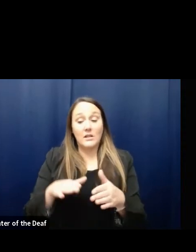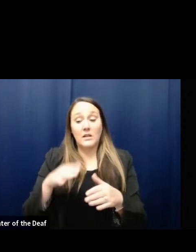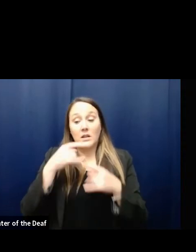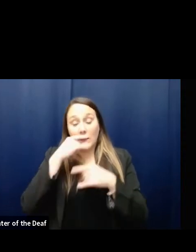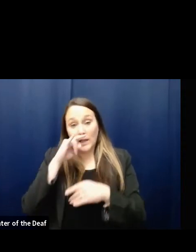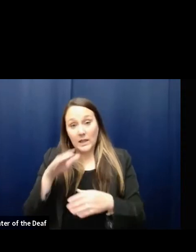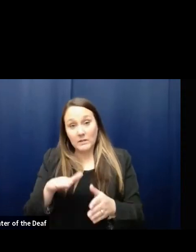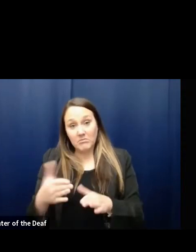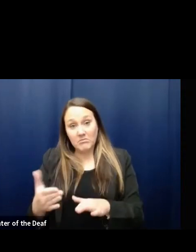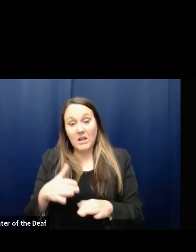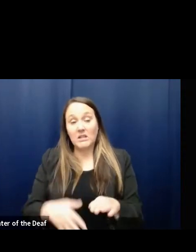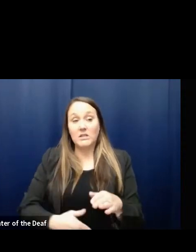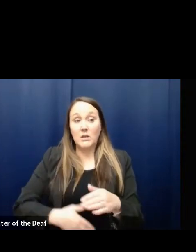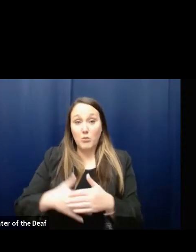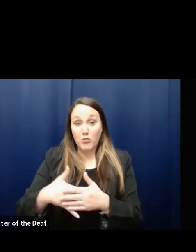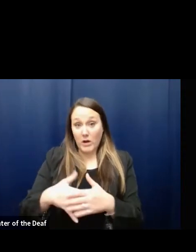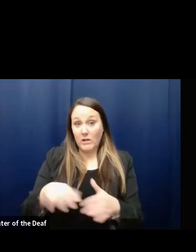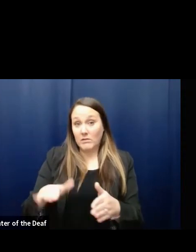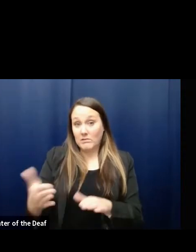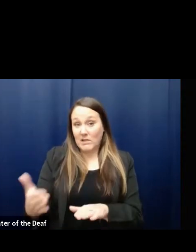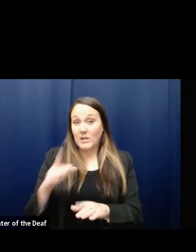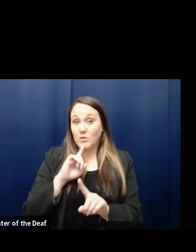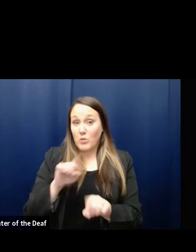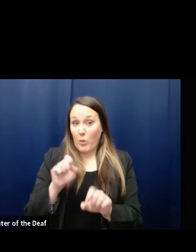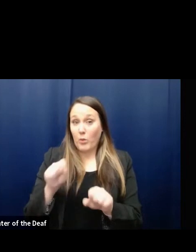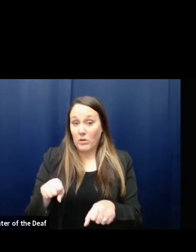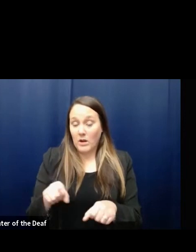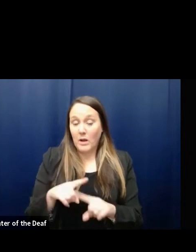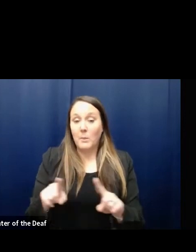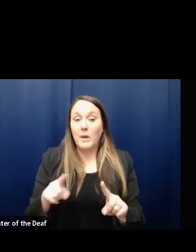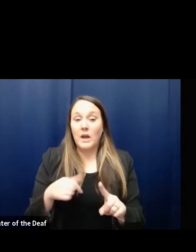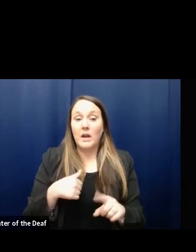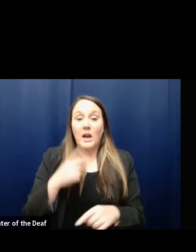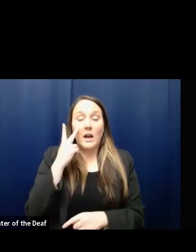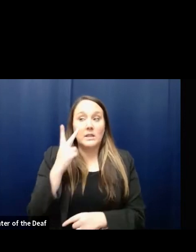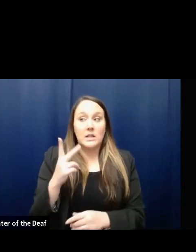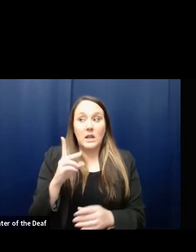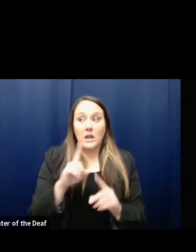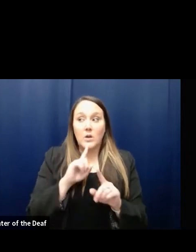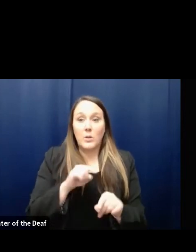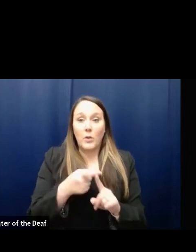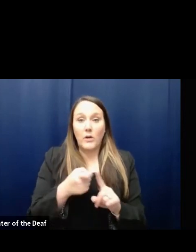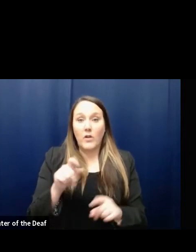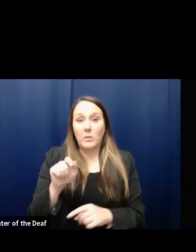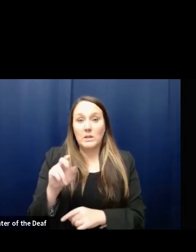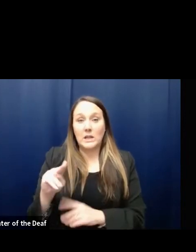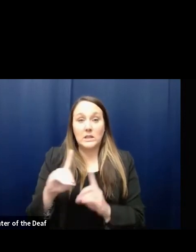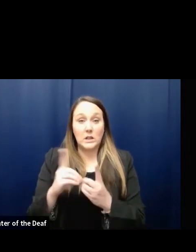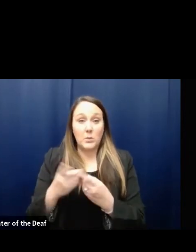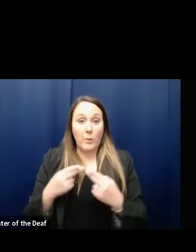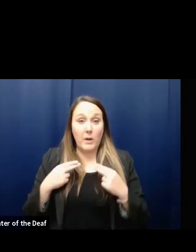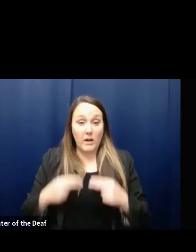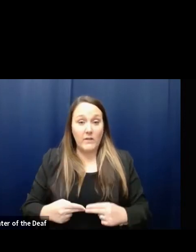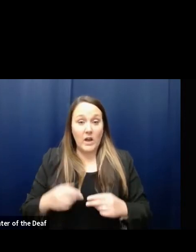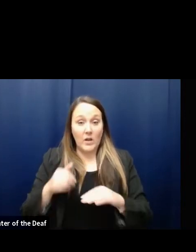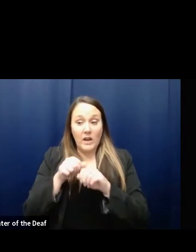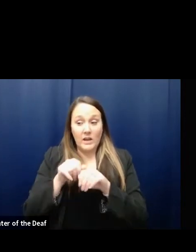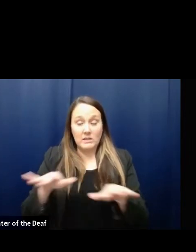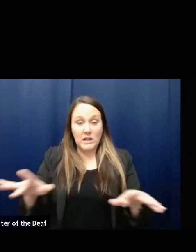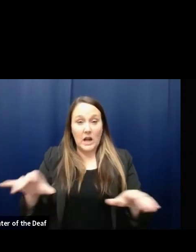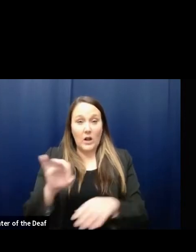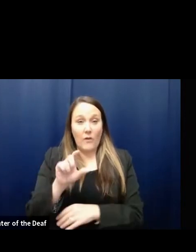public health. So I think I did see a report from the Tennessee Department of Health where they sent out their influenza-like